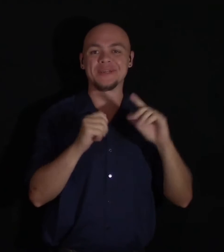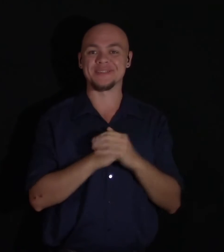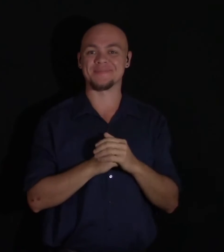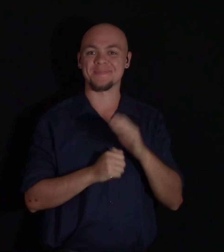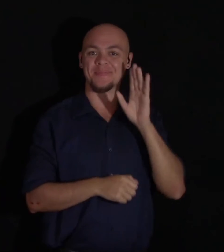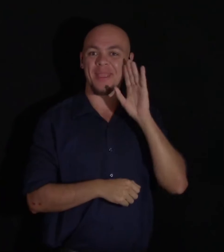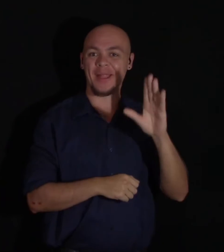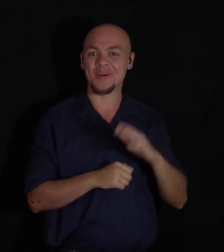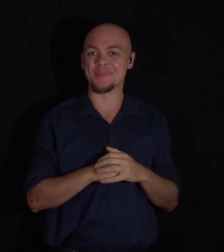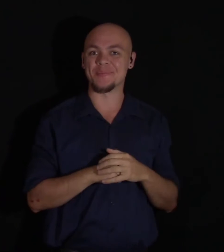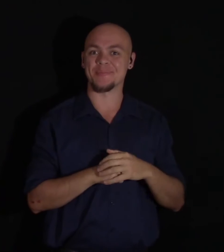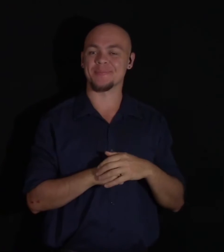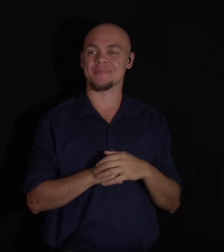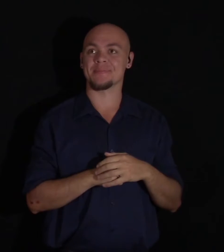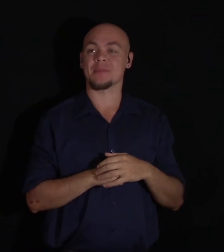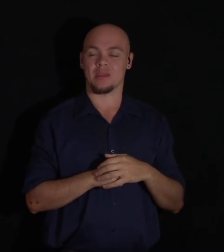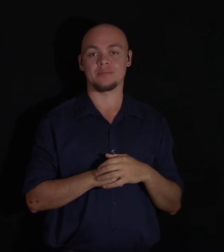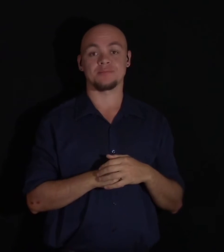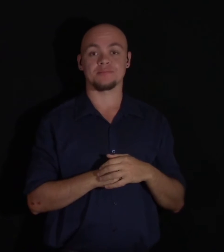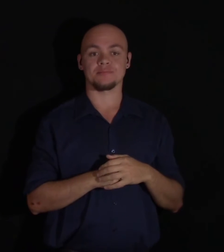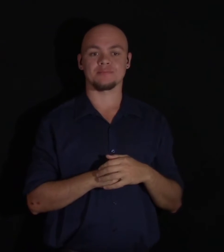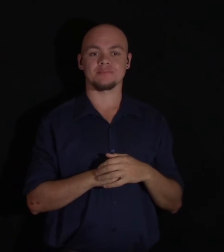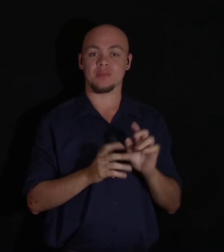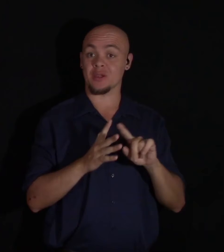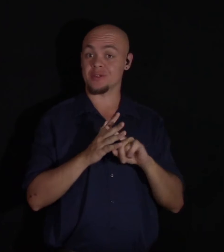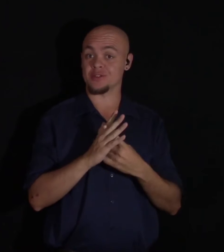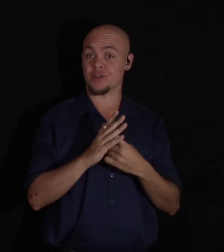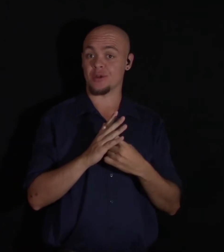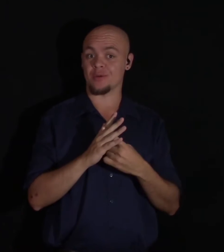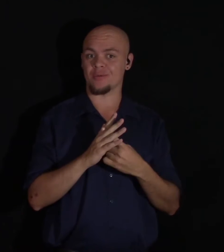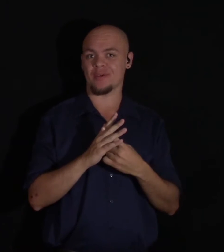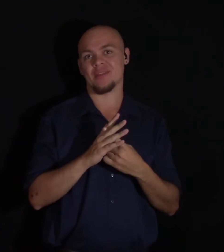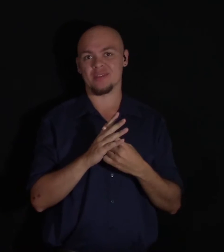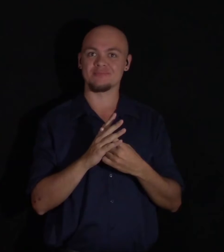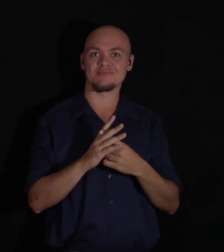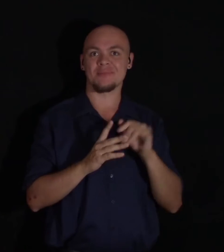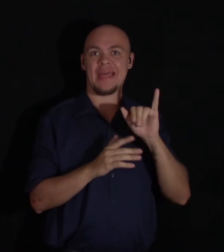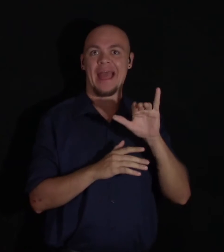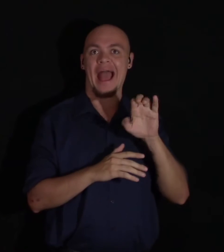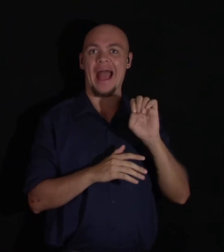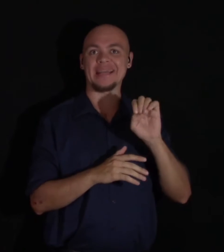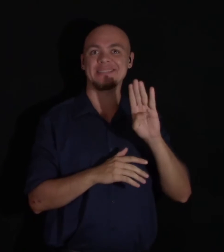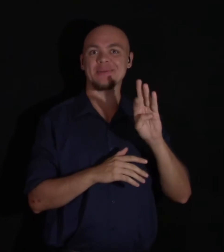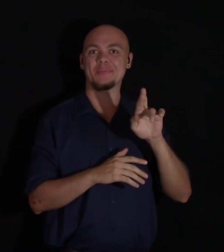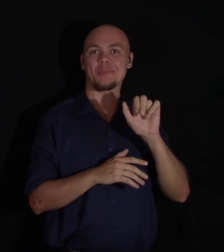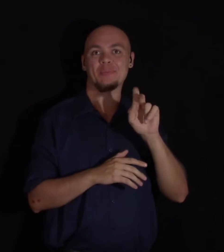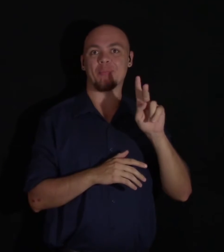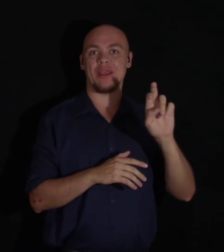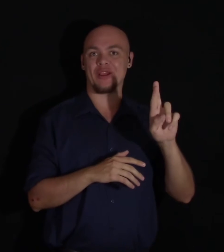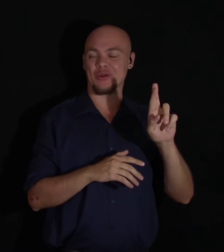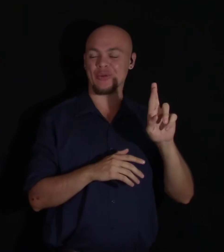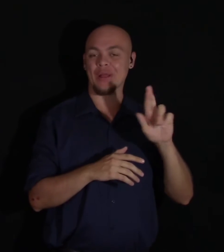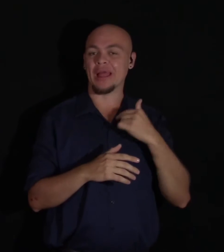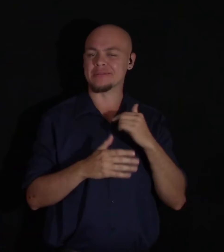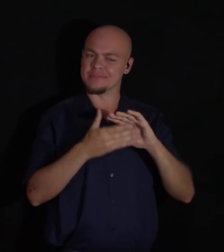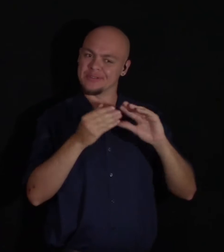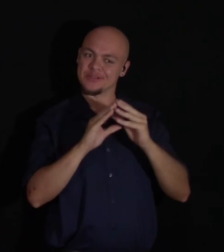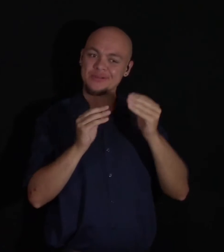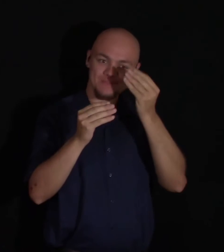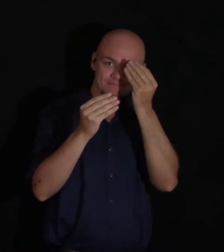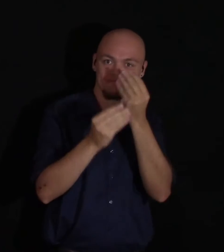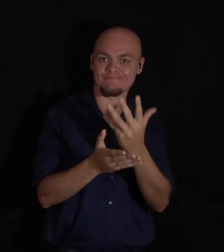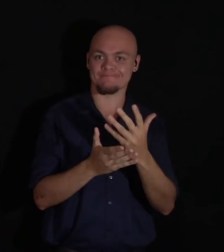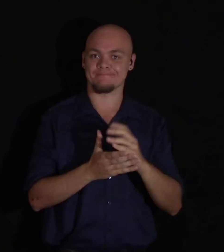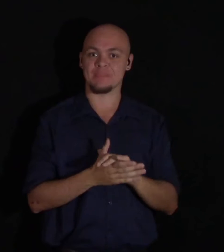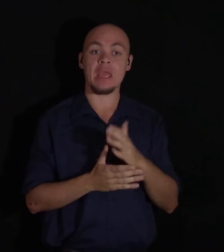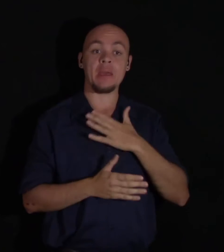Hi, hello. Um, let's start this off with a little icebreaker, okay? So I'm gonna tell you guys a story about me. So I